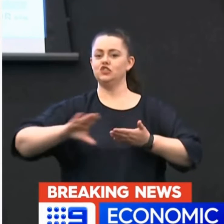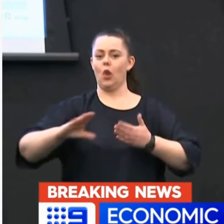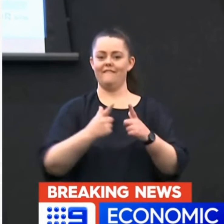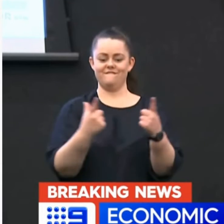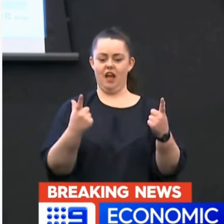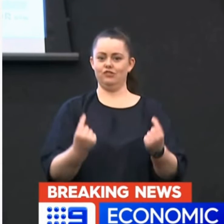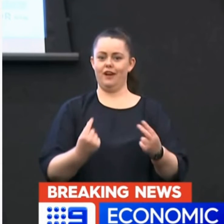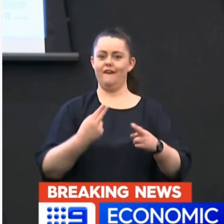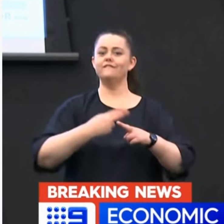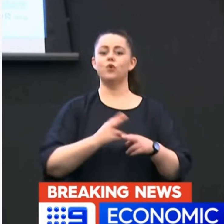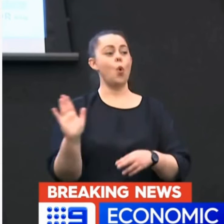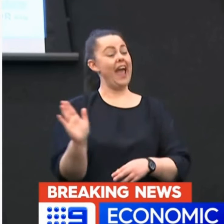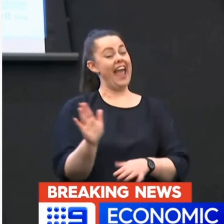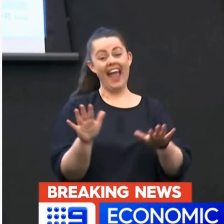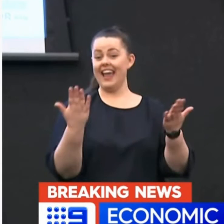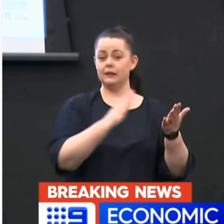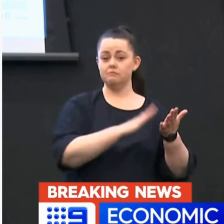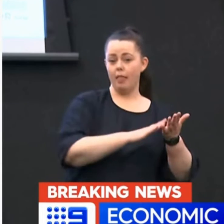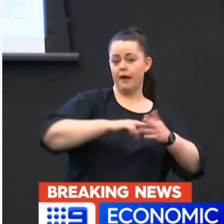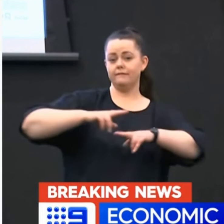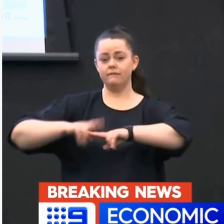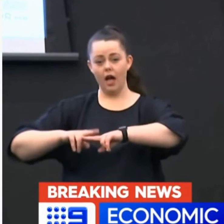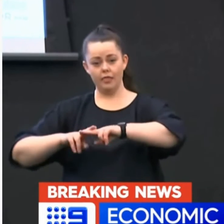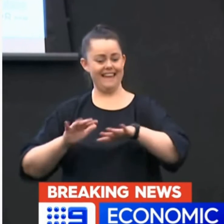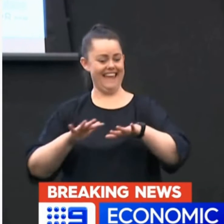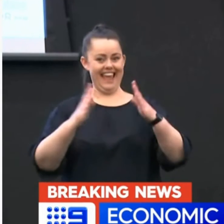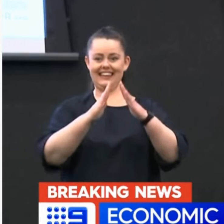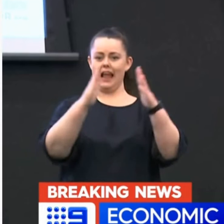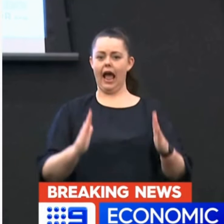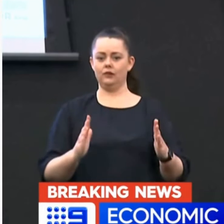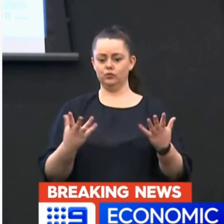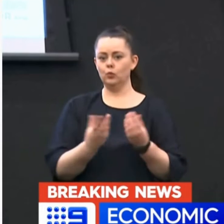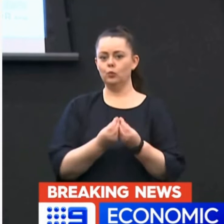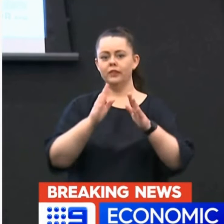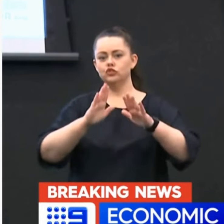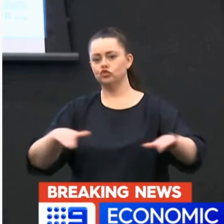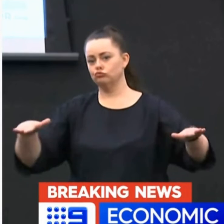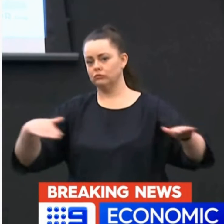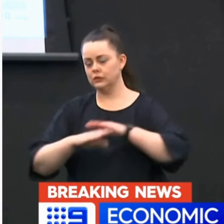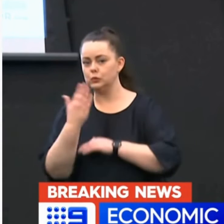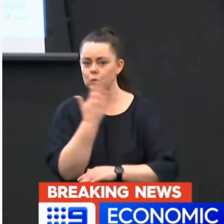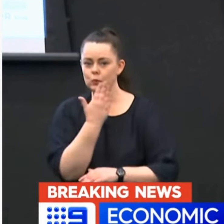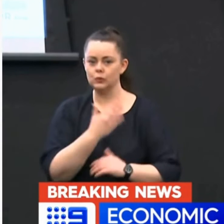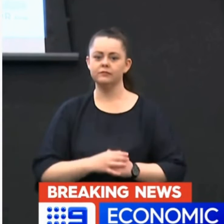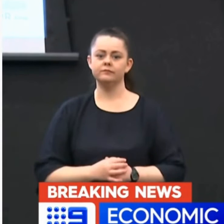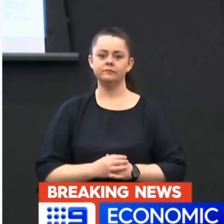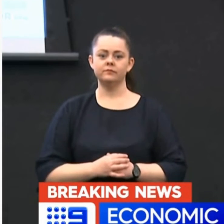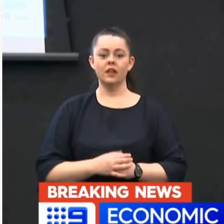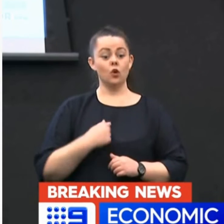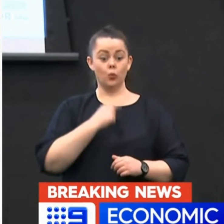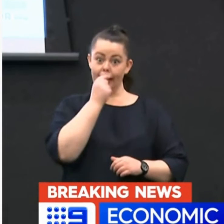for all for households across the state, which can be used on accommodation and the Discover aspect of our Dine and Discover